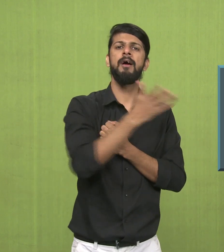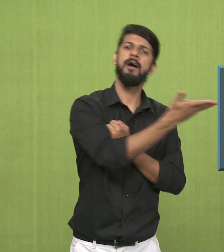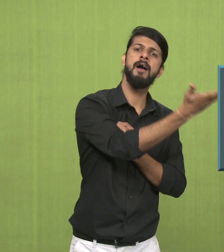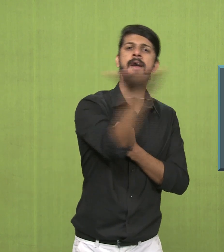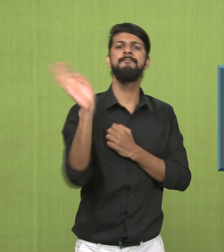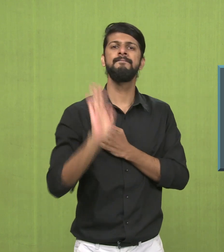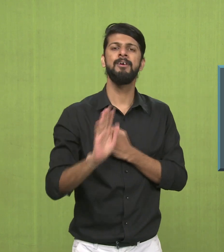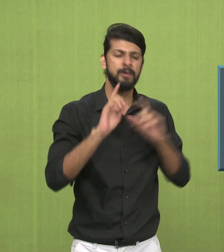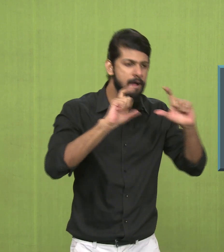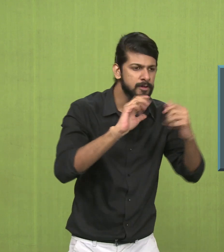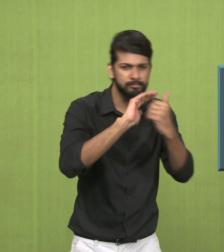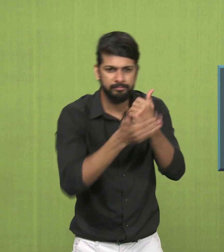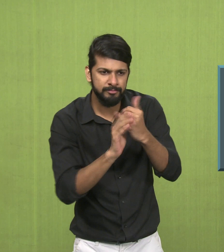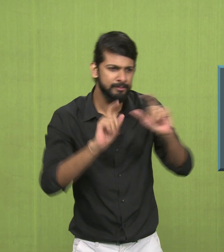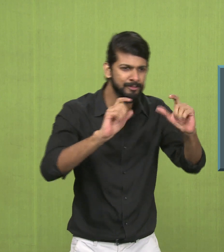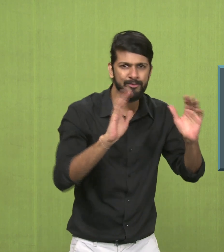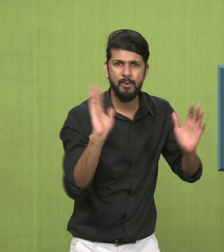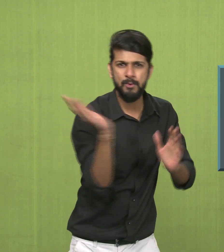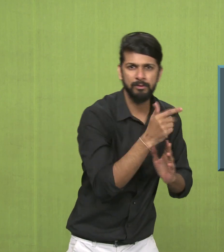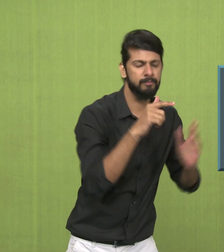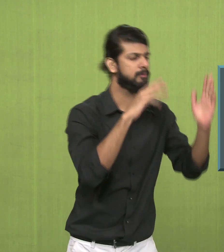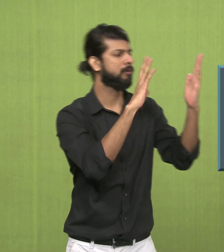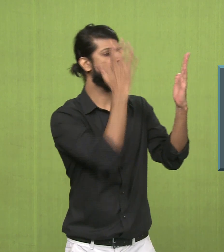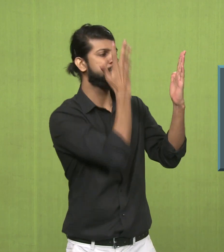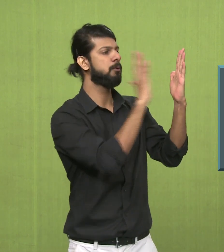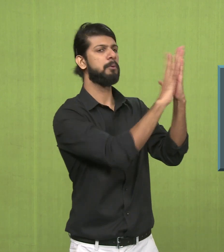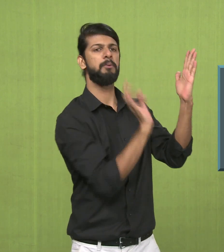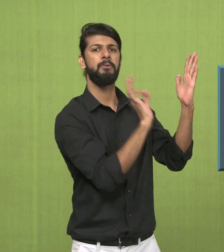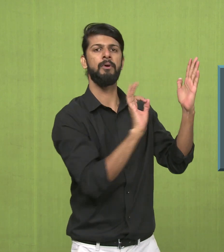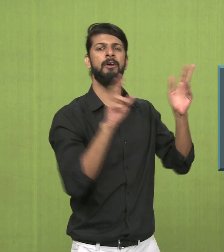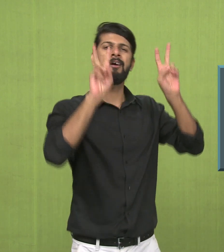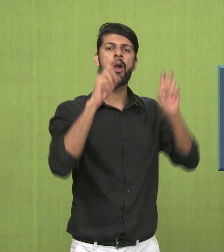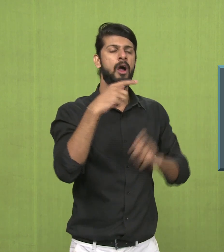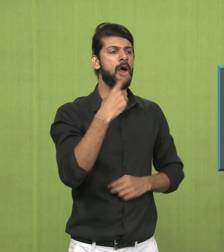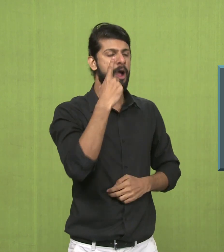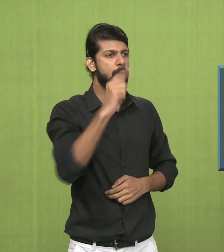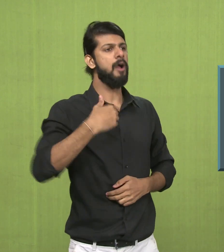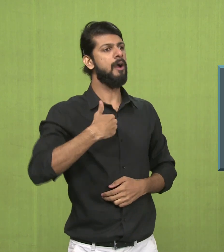love which is unconditional, which all mothers have, irrespective of the